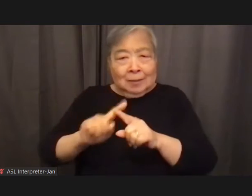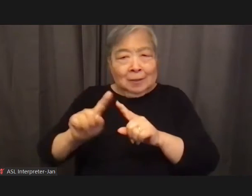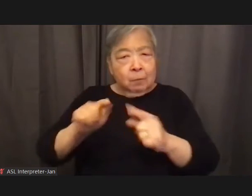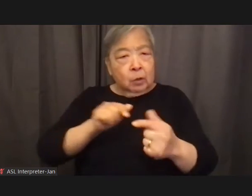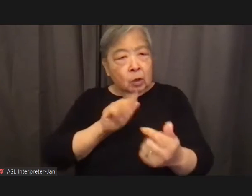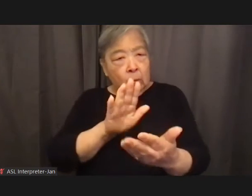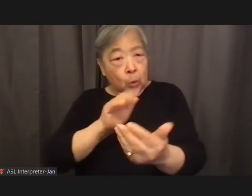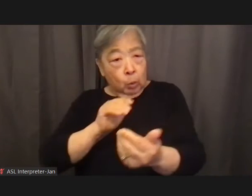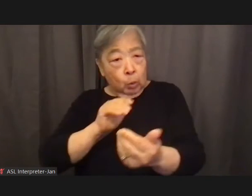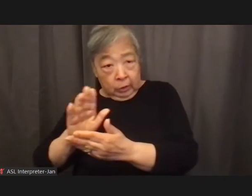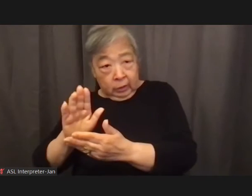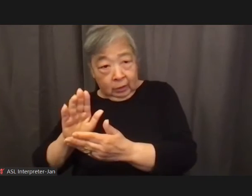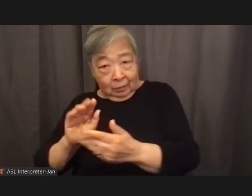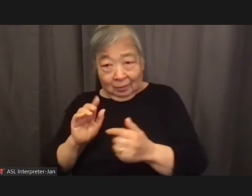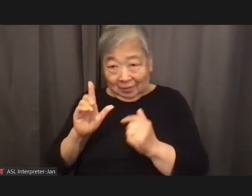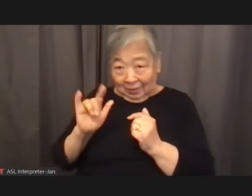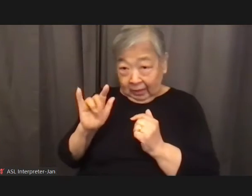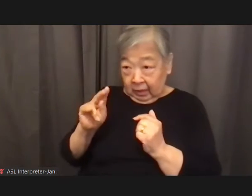You want to go, Ákos?